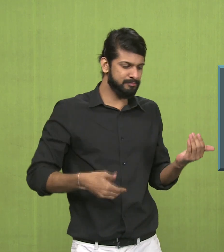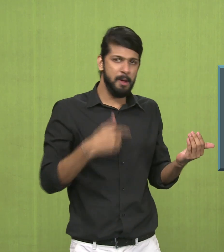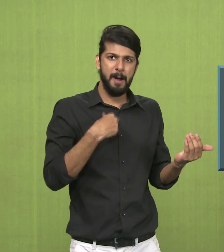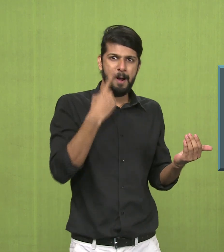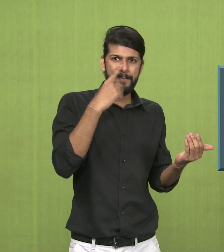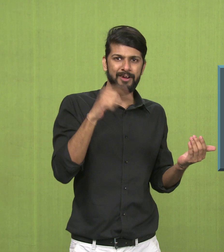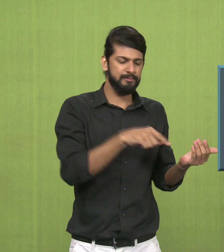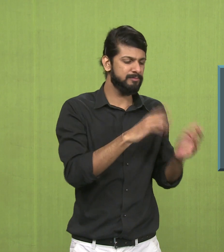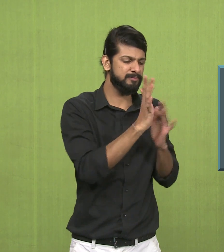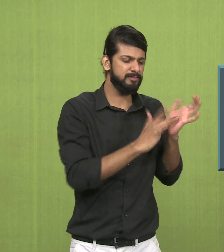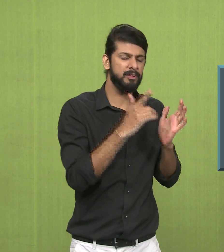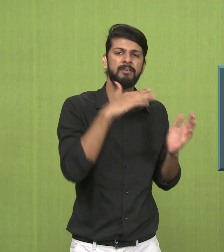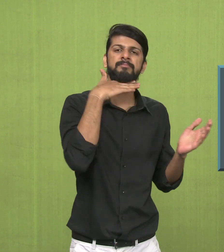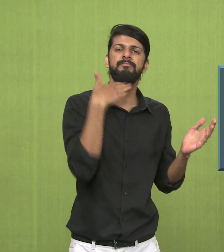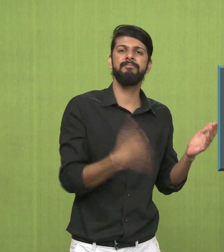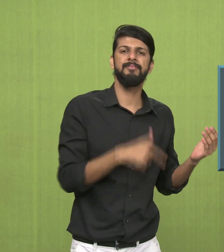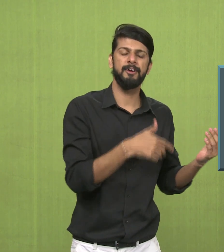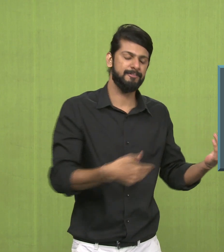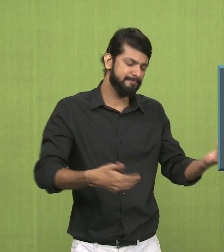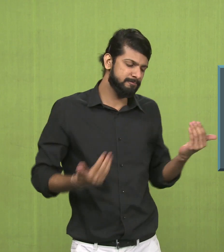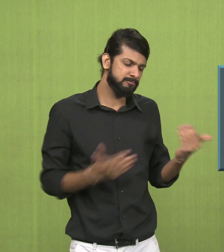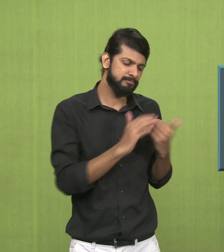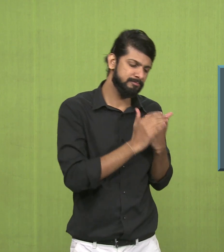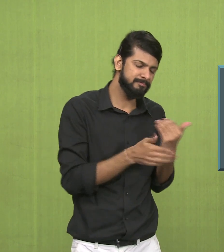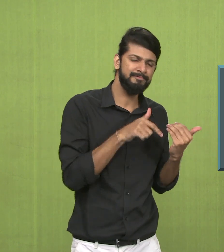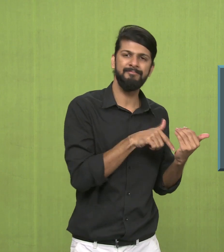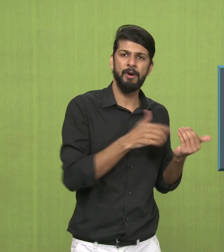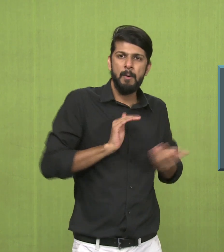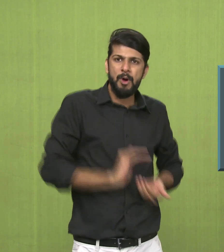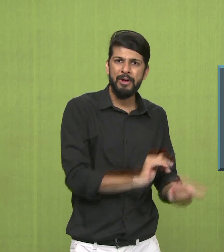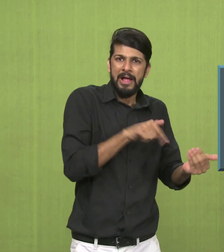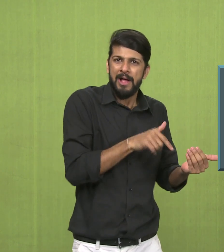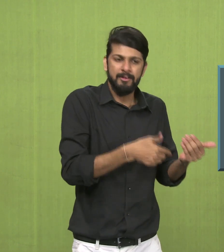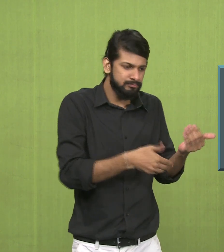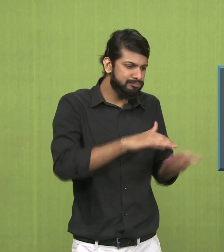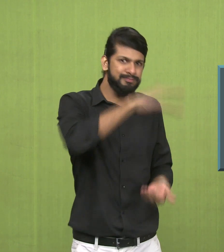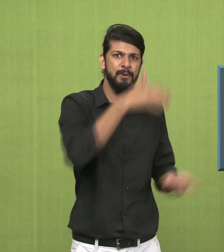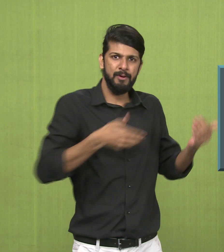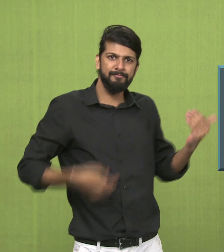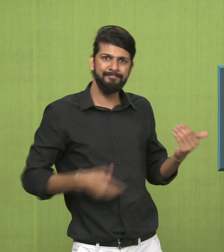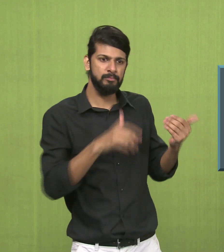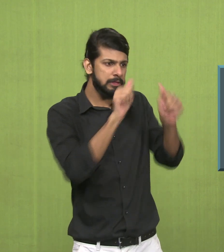by Michelangelo, where Virgin Mary is lamenting the death of Jesus Christ.